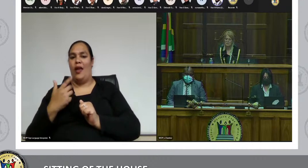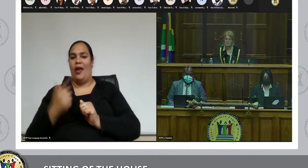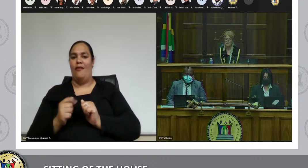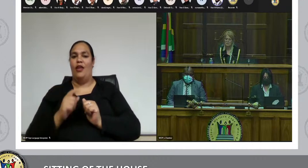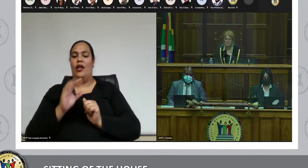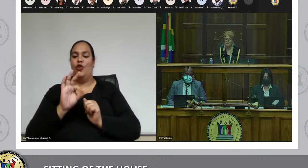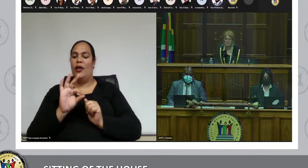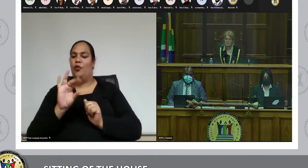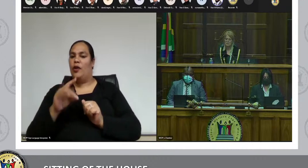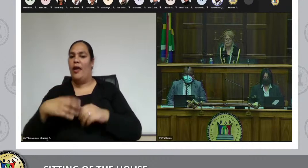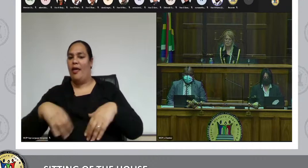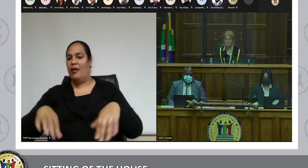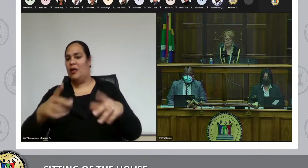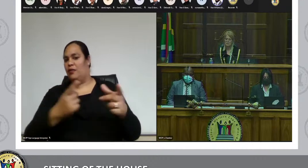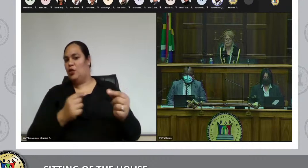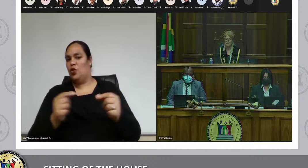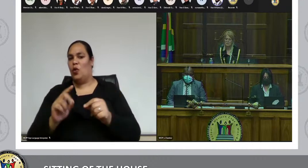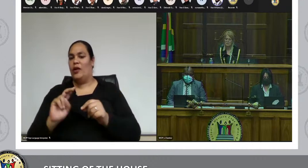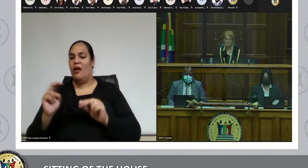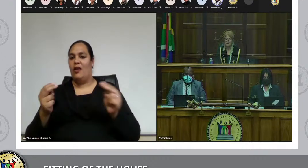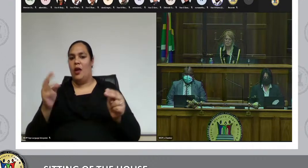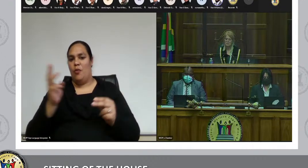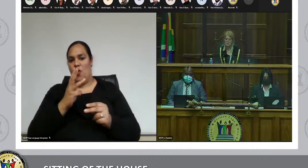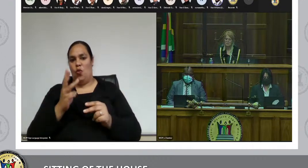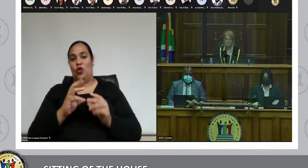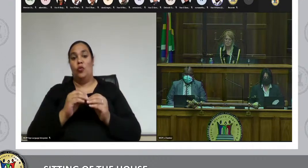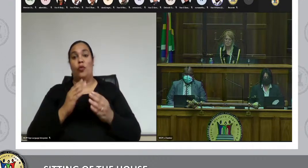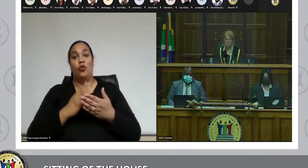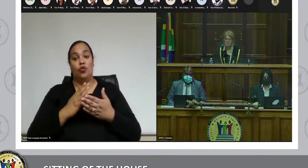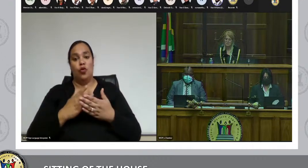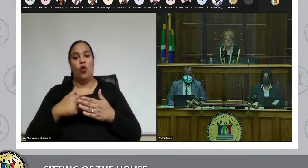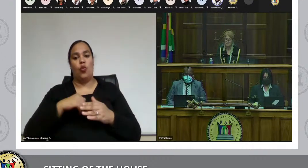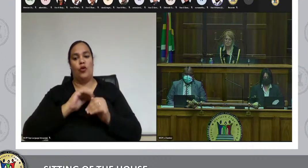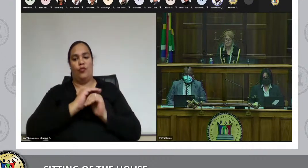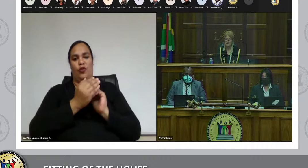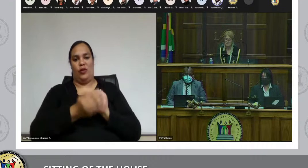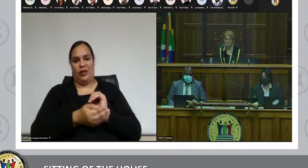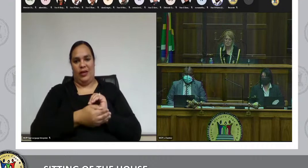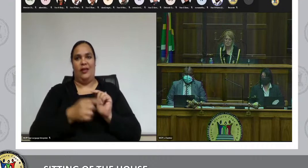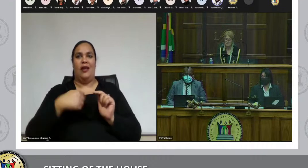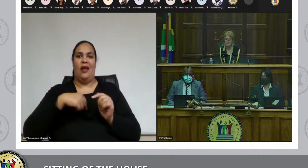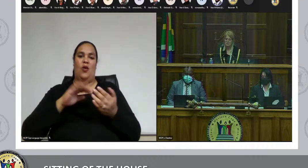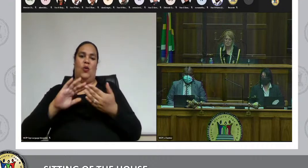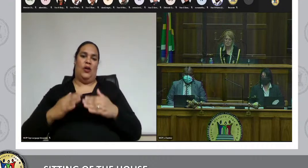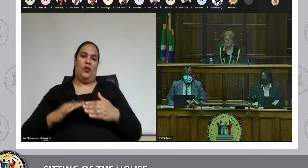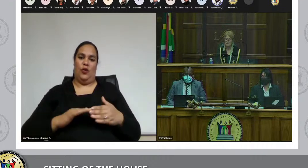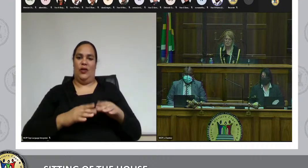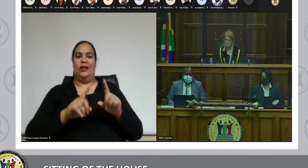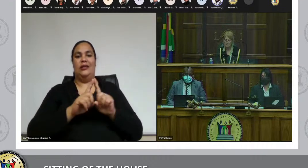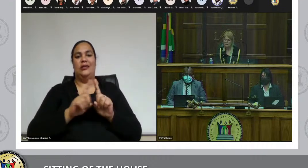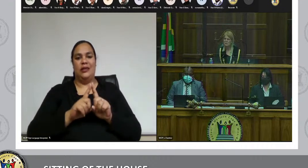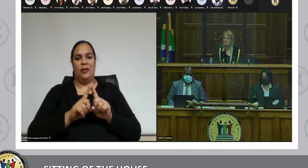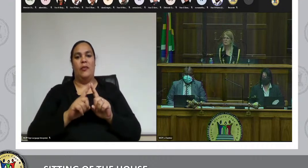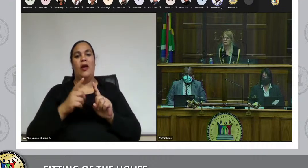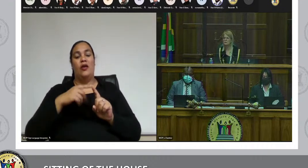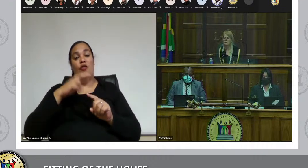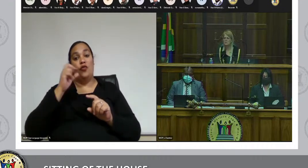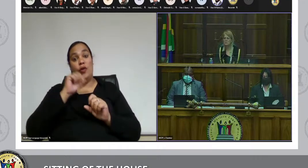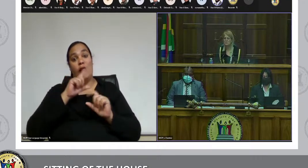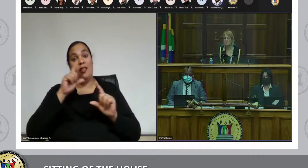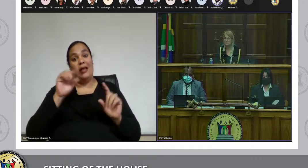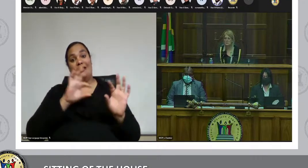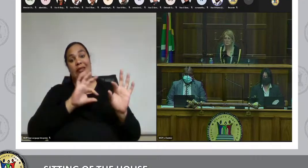day-to-day activities of the neighborhood watches to ensure that we protect our communities and realize